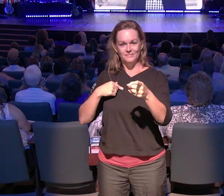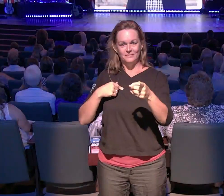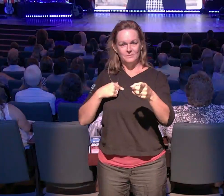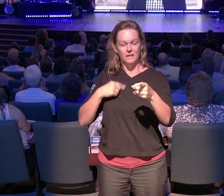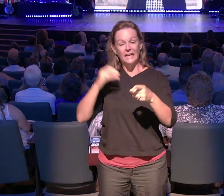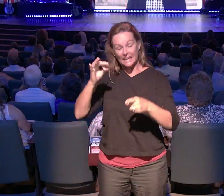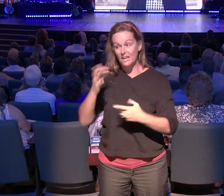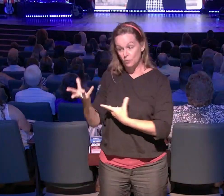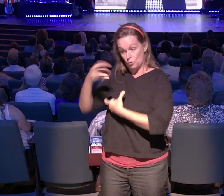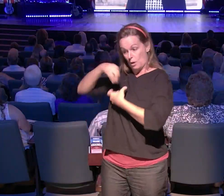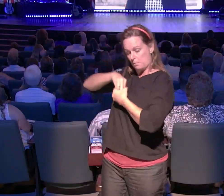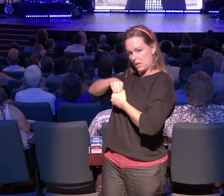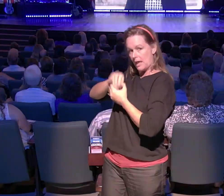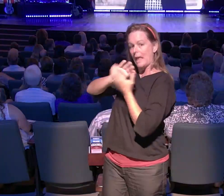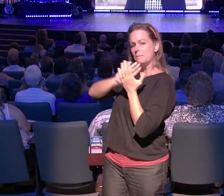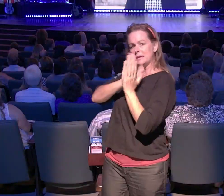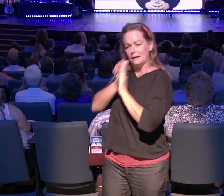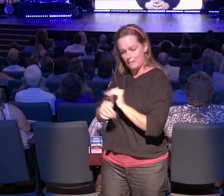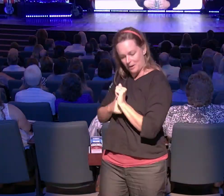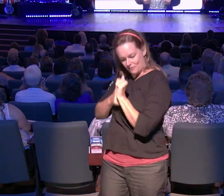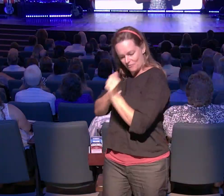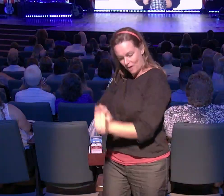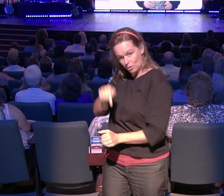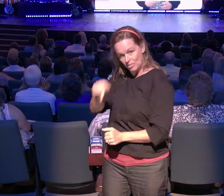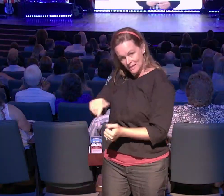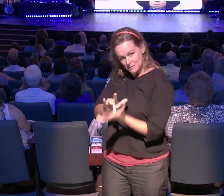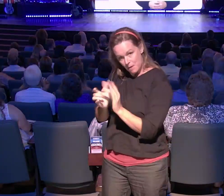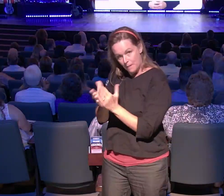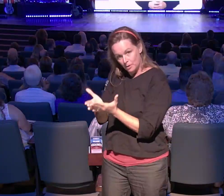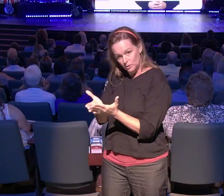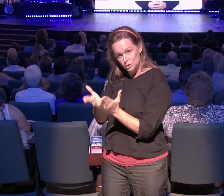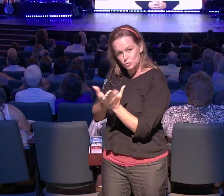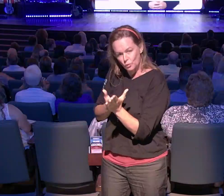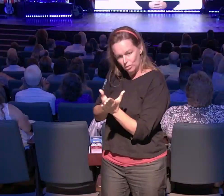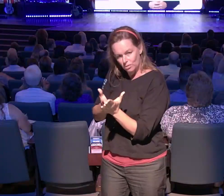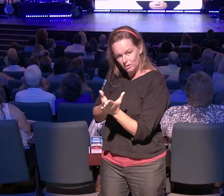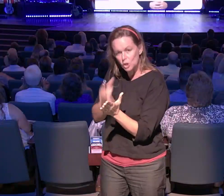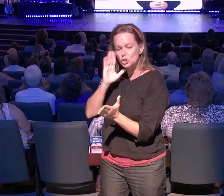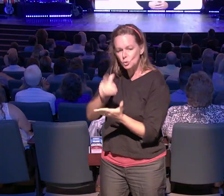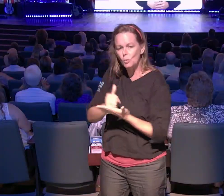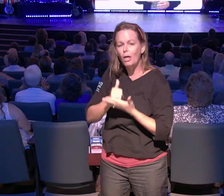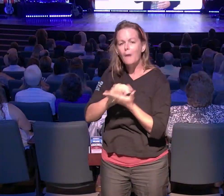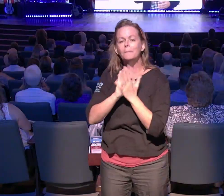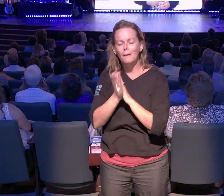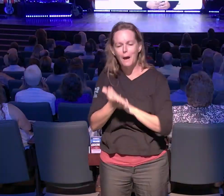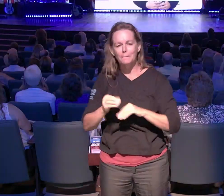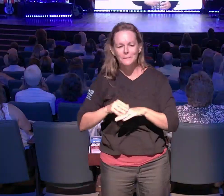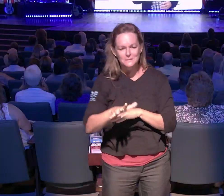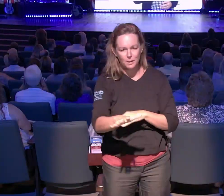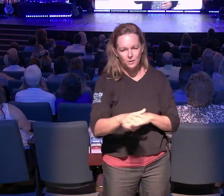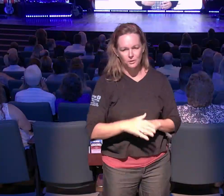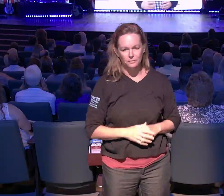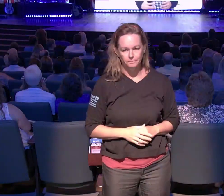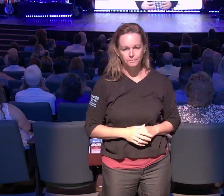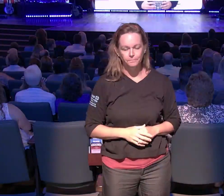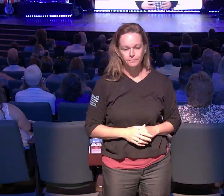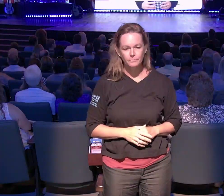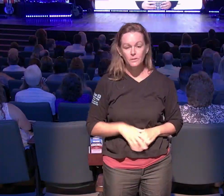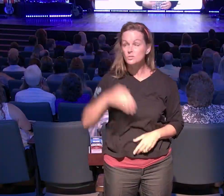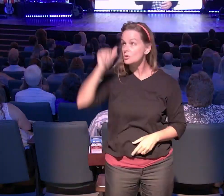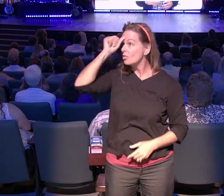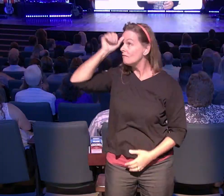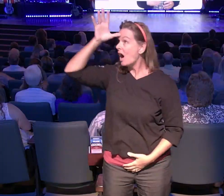experience God's peace in ways that you never imagined. The first truth is this: peacemakers reflect the heart of their